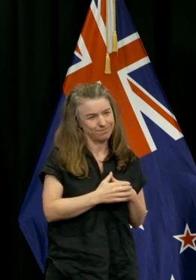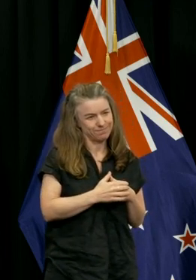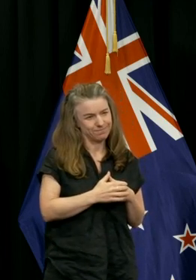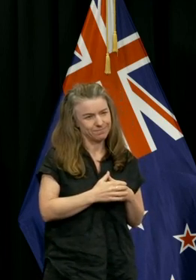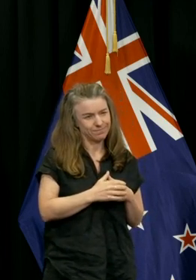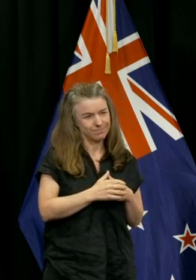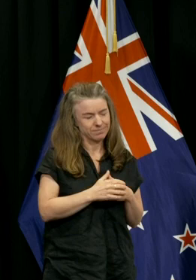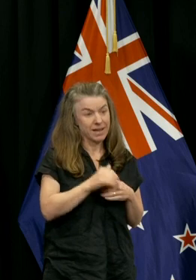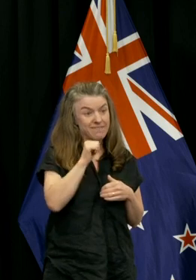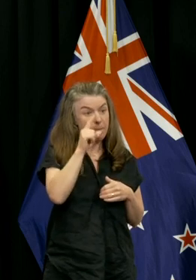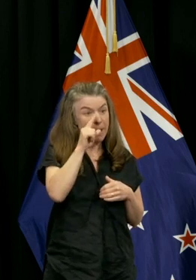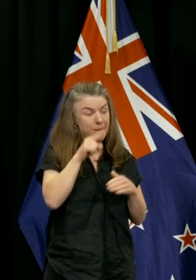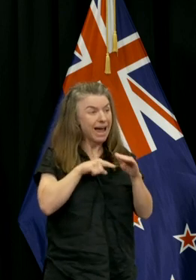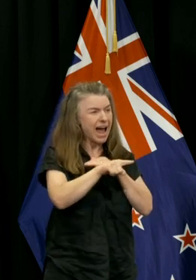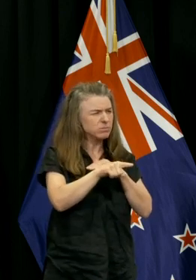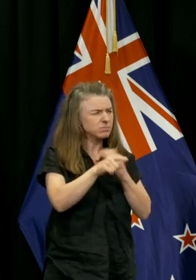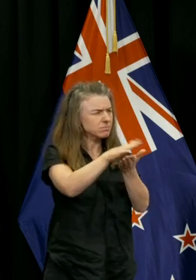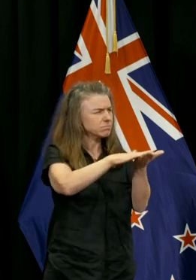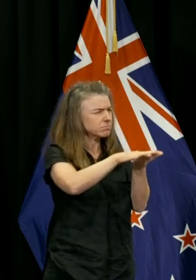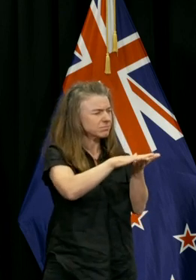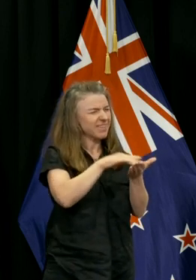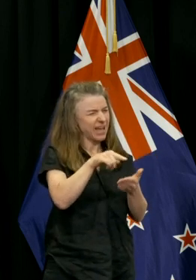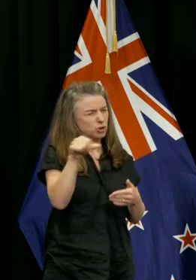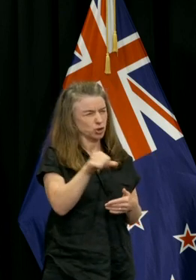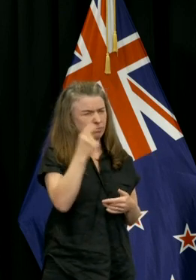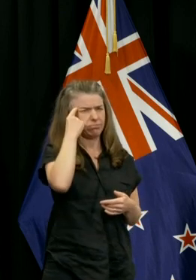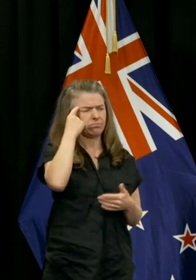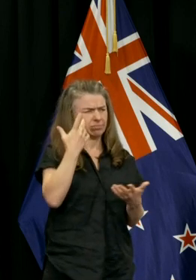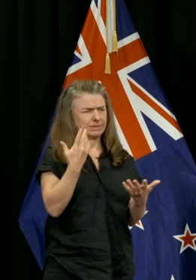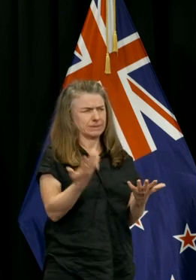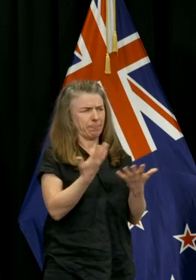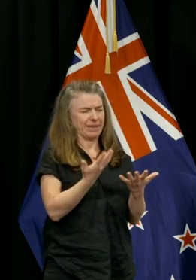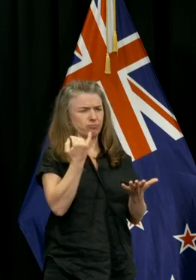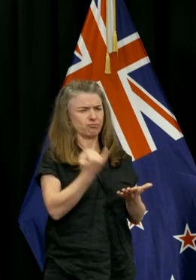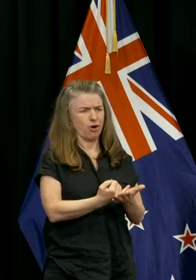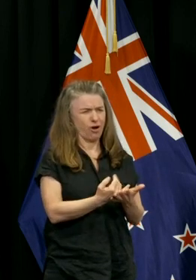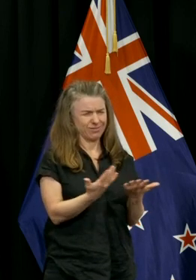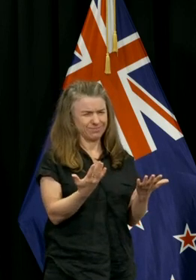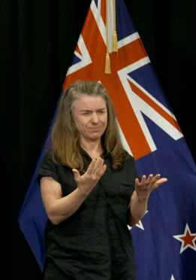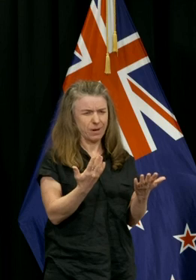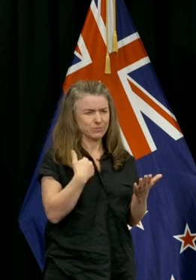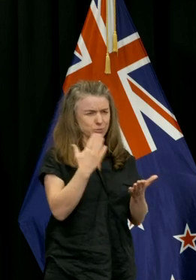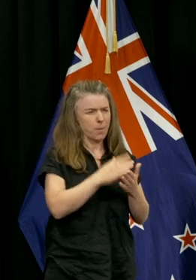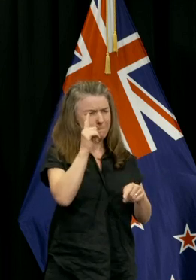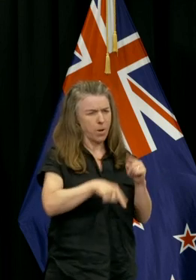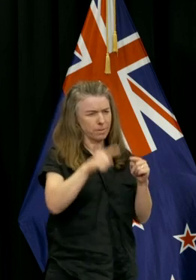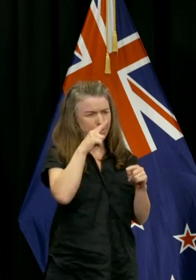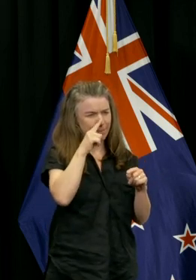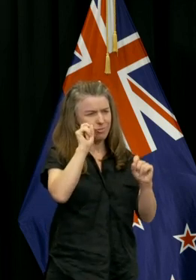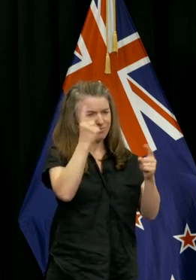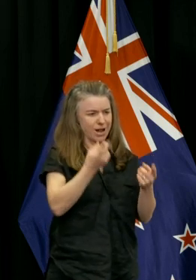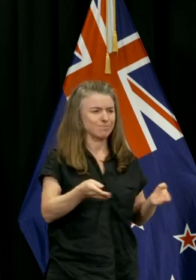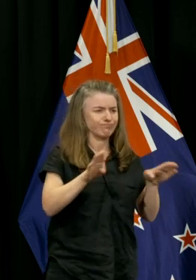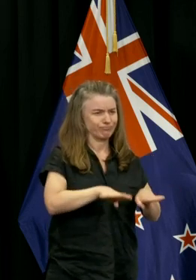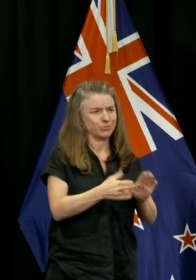some kind of apocalypse right now. I mean, I can't imagine how you could not know that New Zealand is locking down and why. But I think